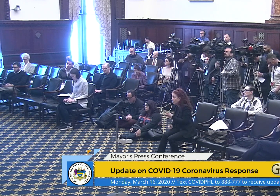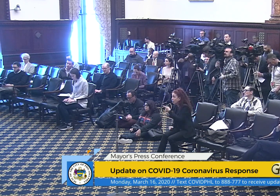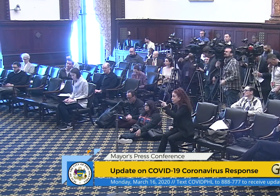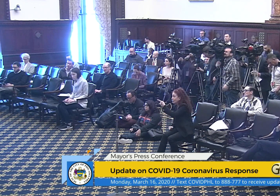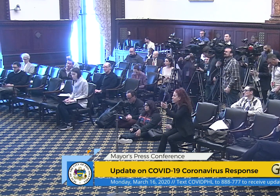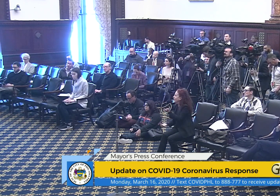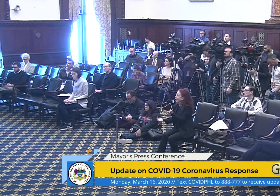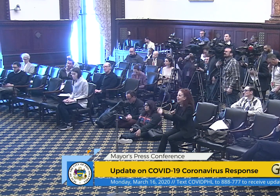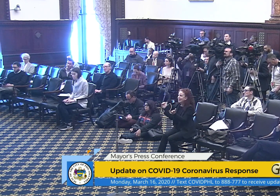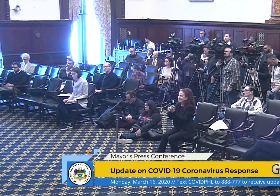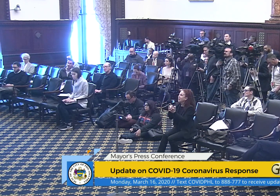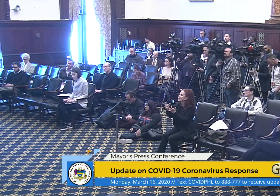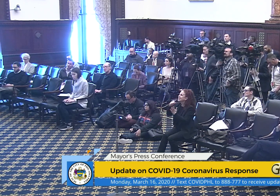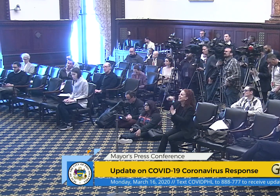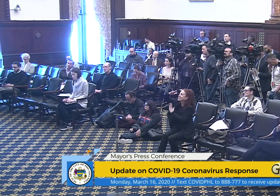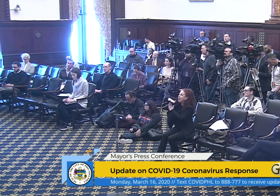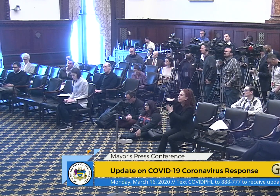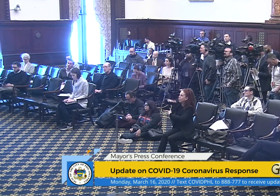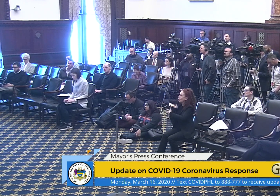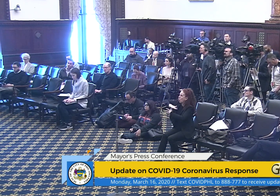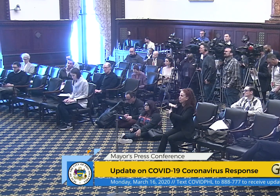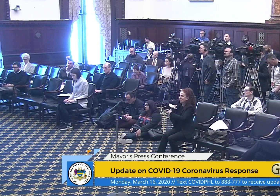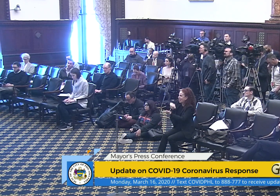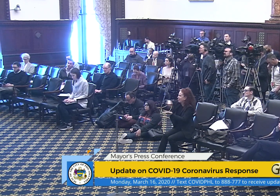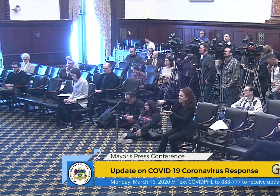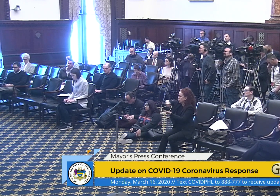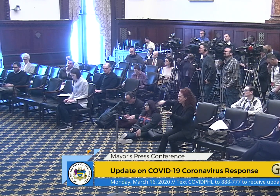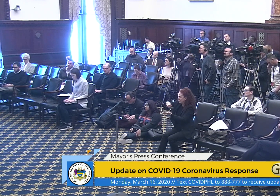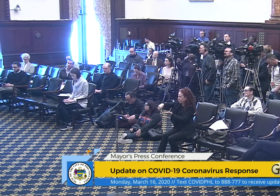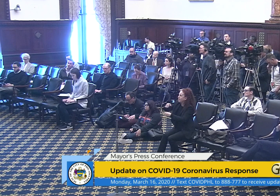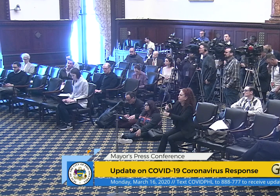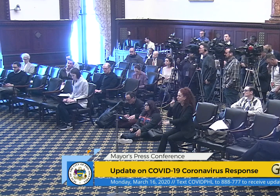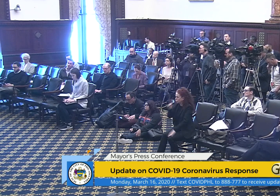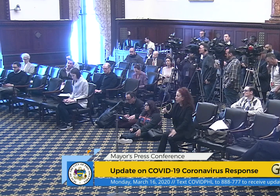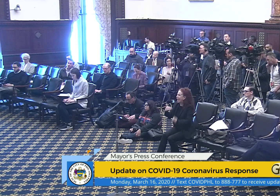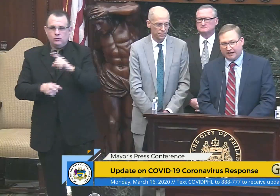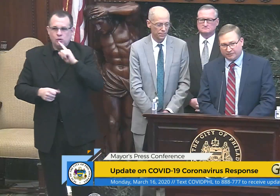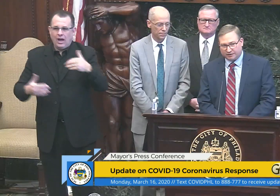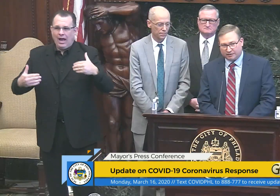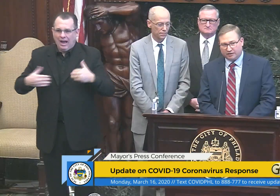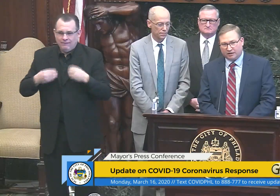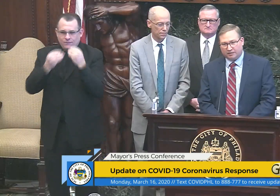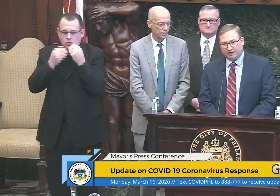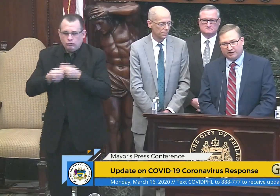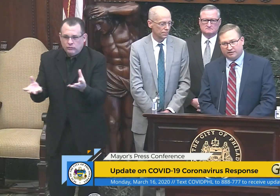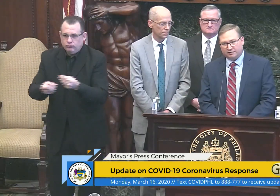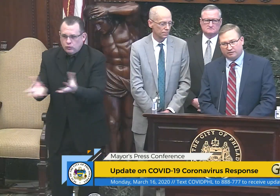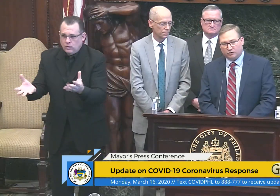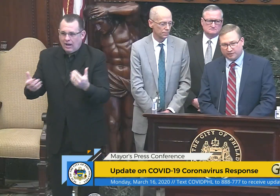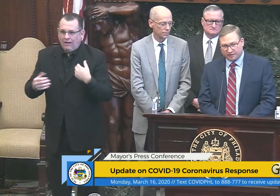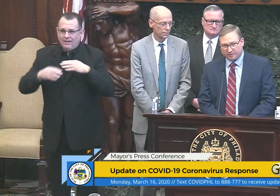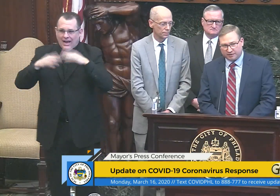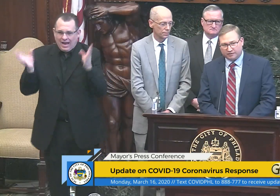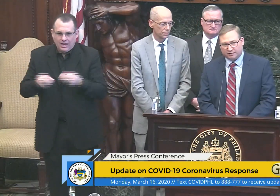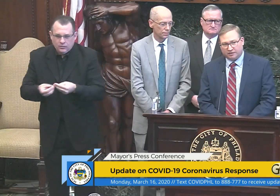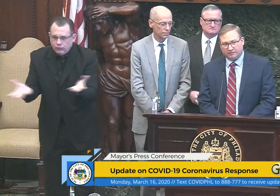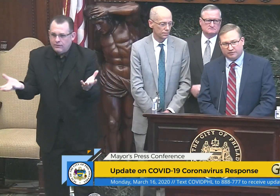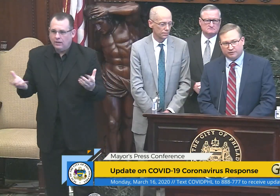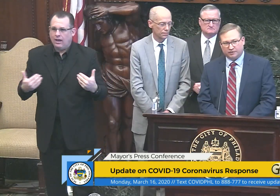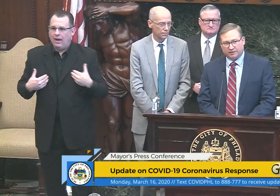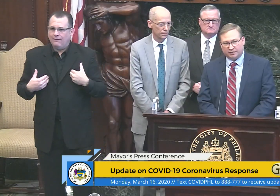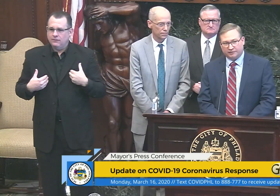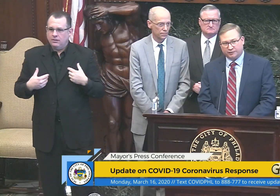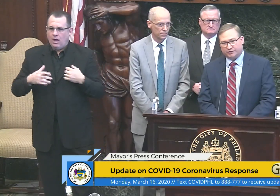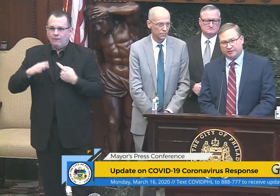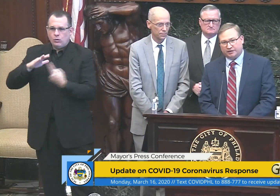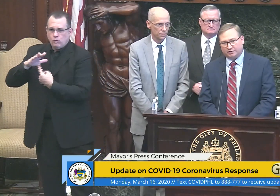Again, this is one of our top priorities for this week is to make sure that we have food distribution, housing, and quarantine space for